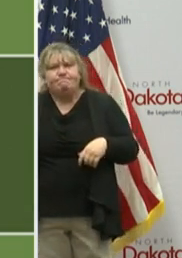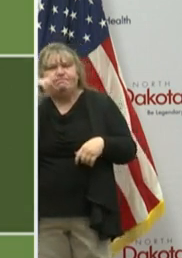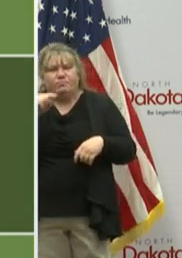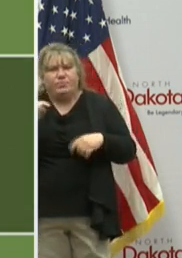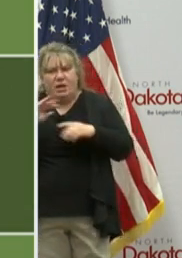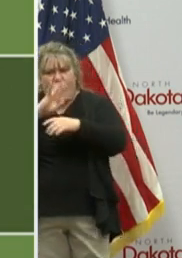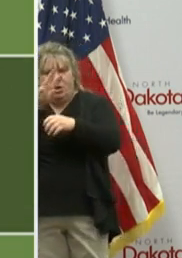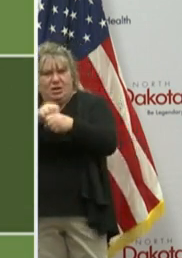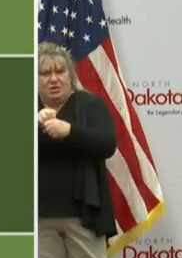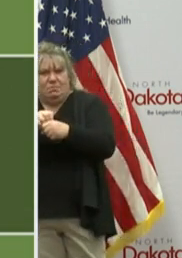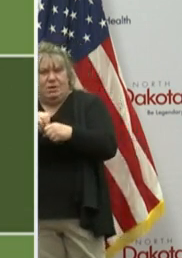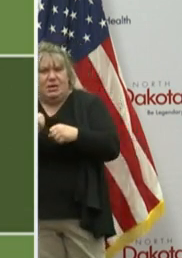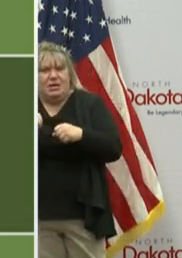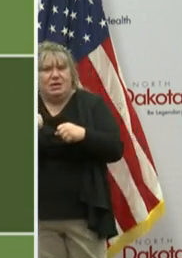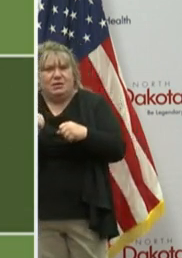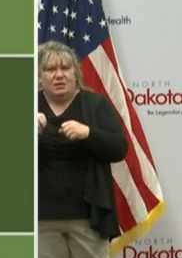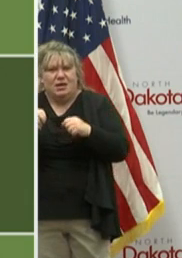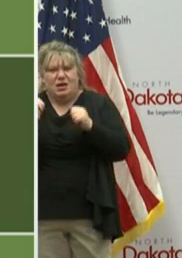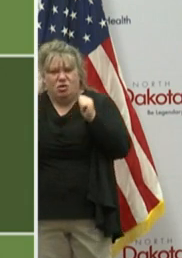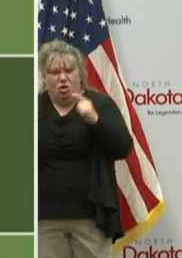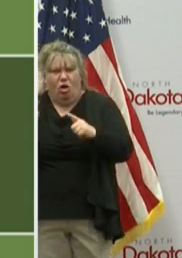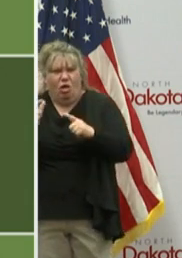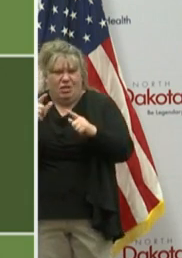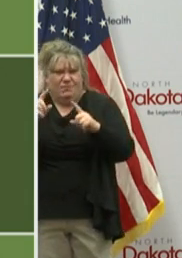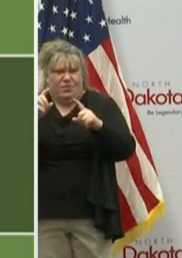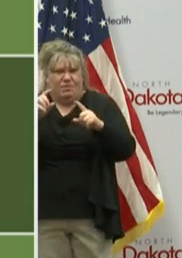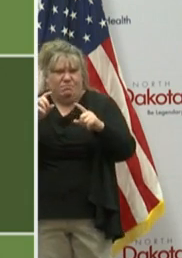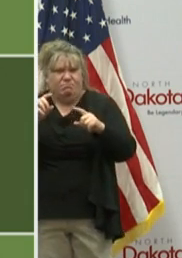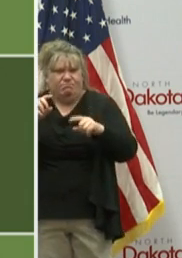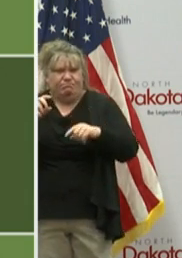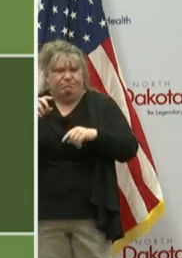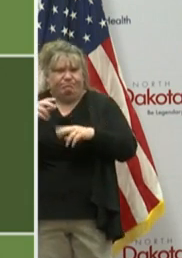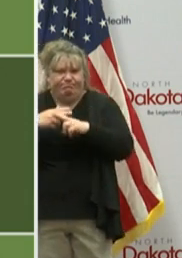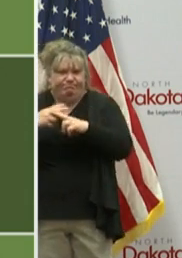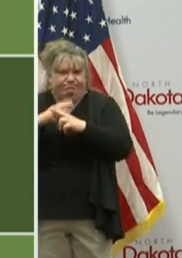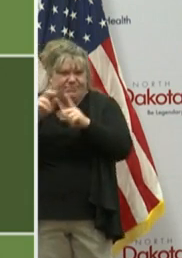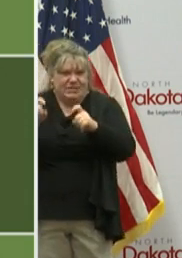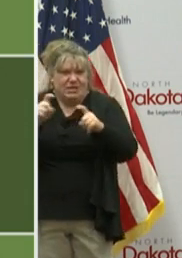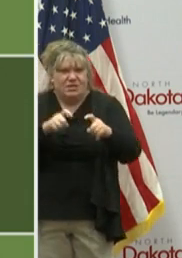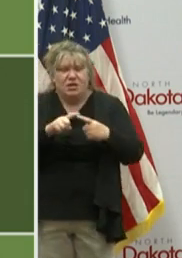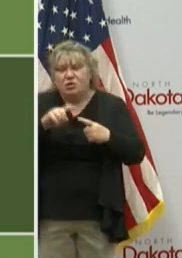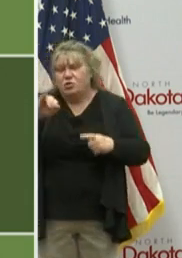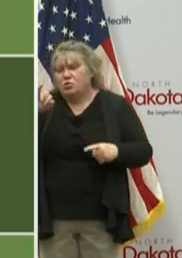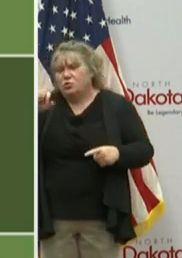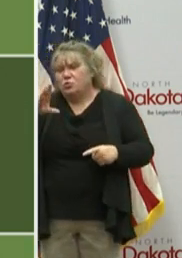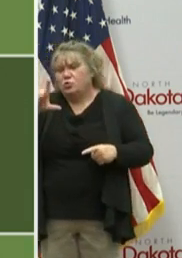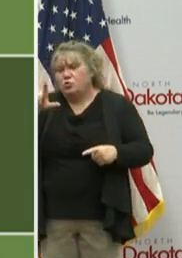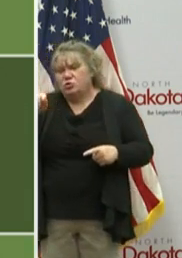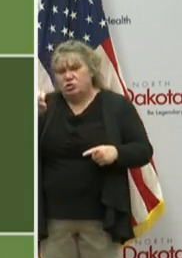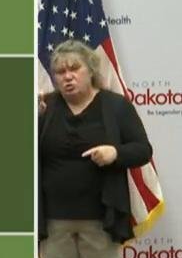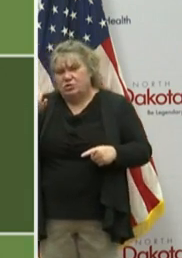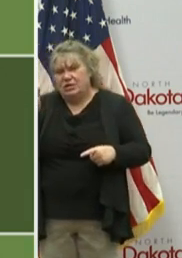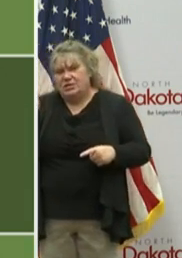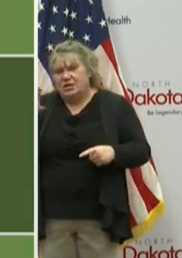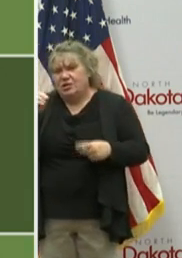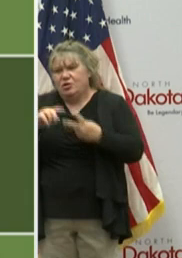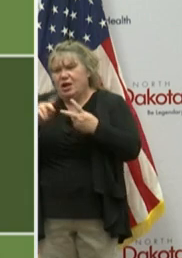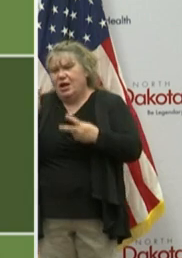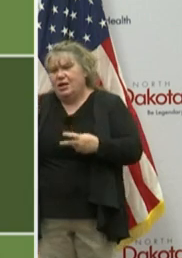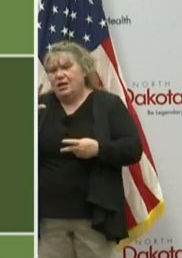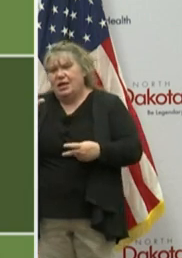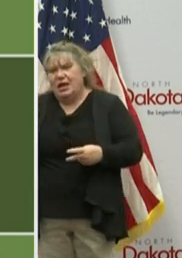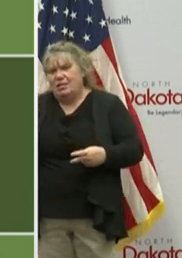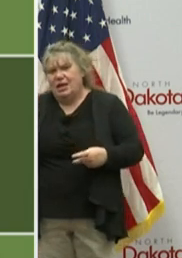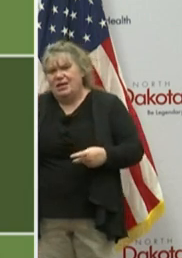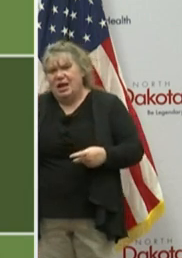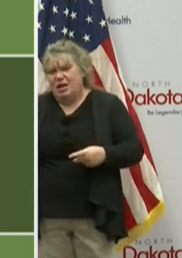actually participating in every one of these mobile testing events. Julie Sickler and then Kelly Nagel. So a great effort